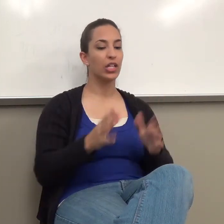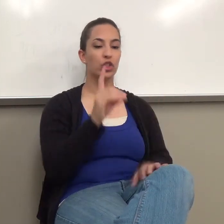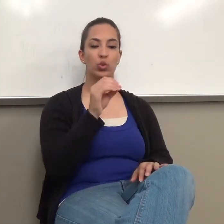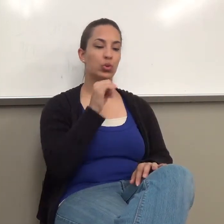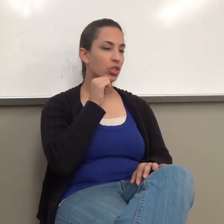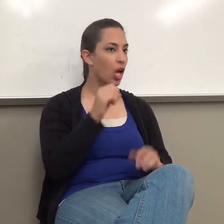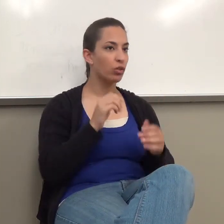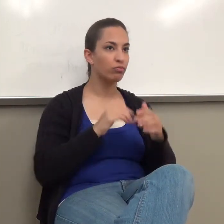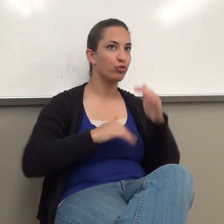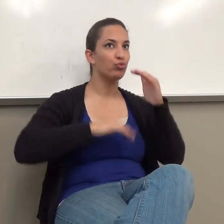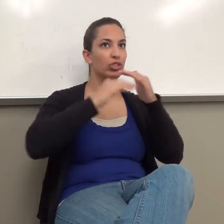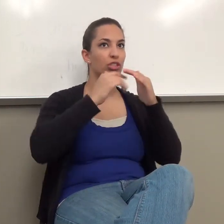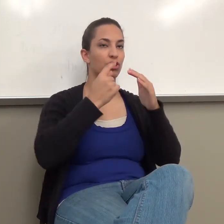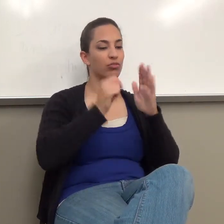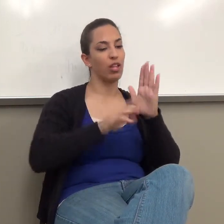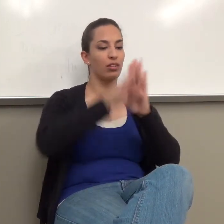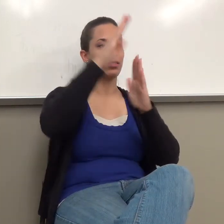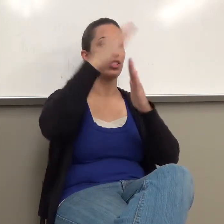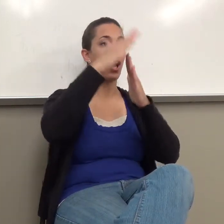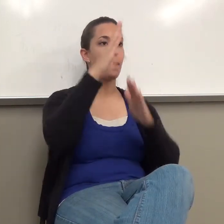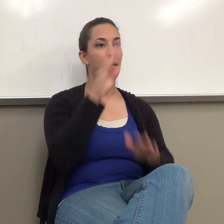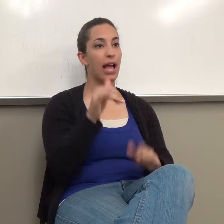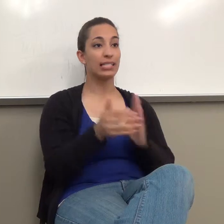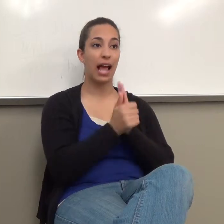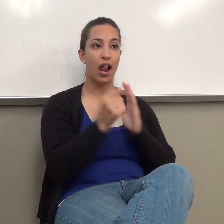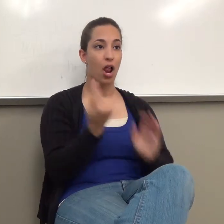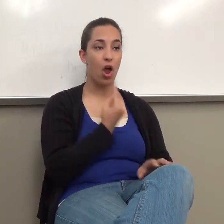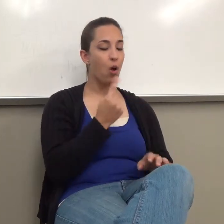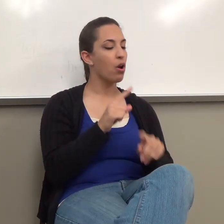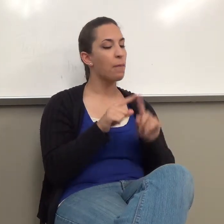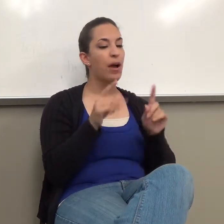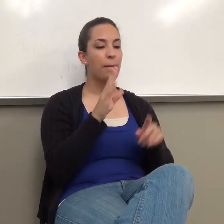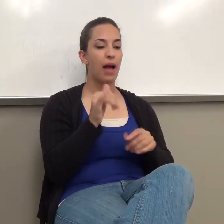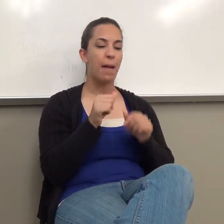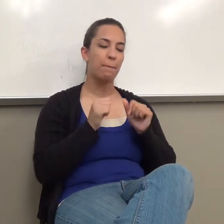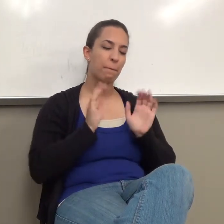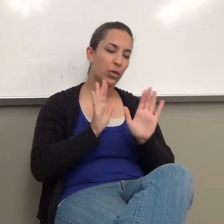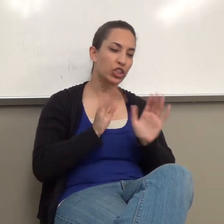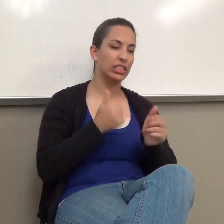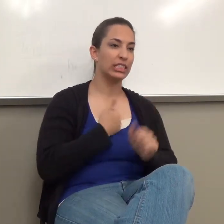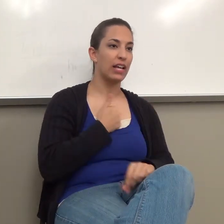talent alone, but by pushing themselves to the limit and beyond